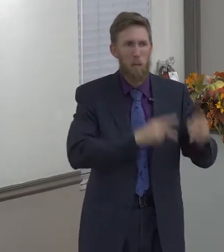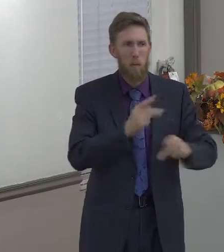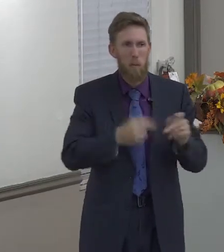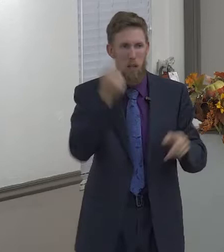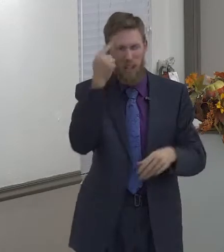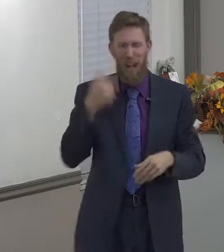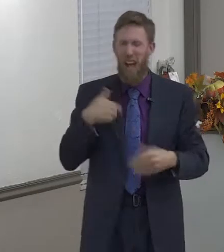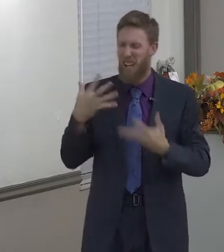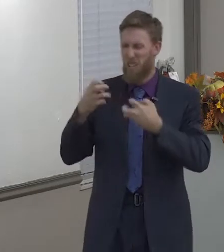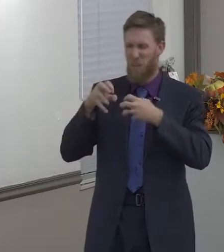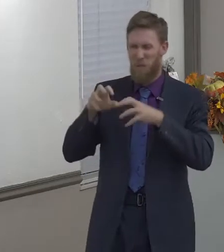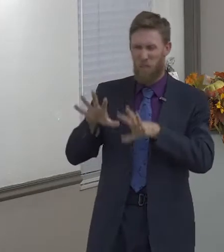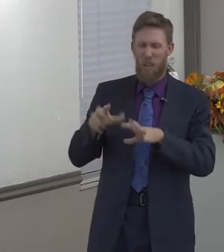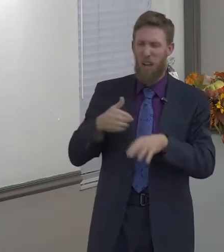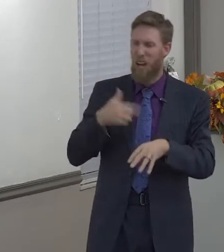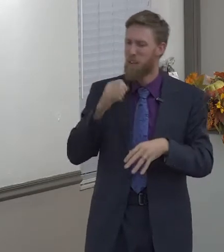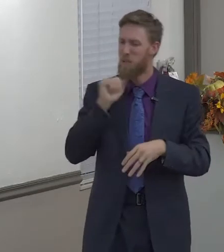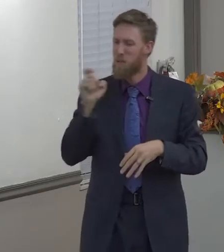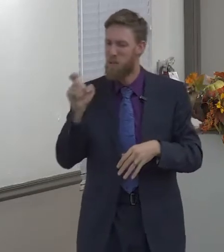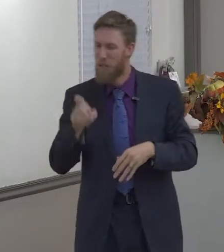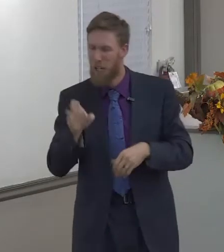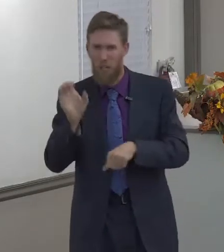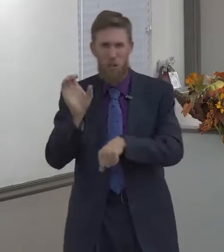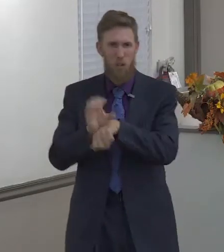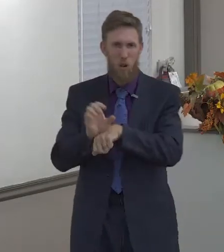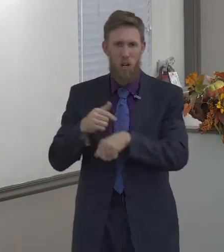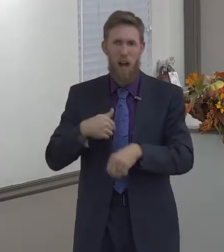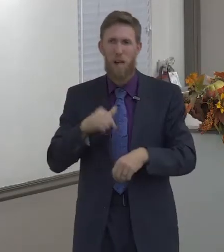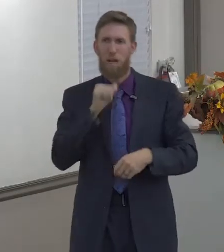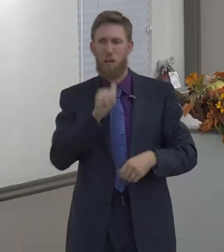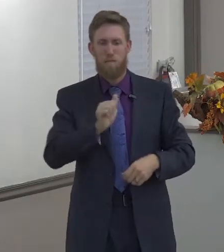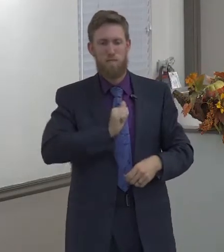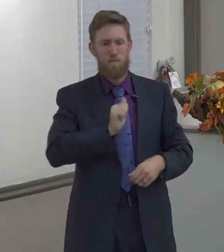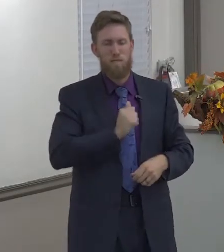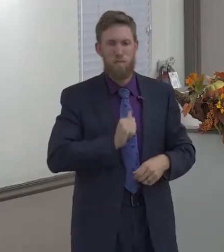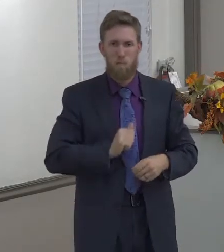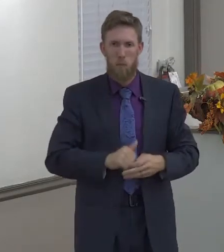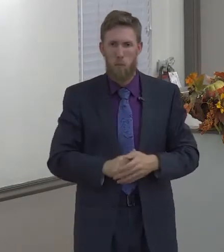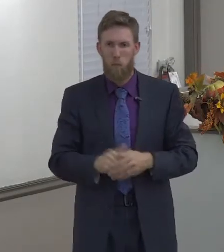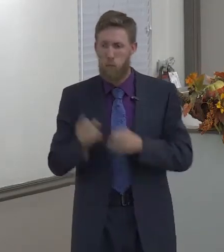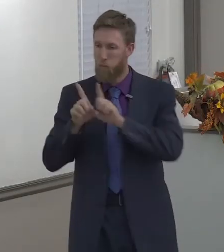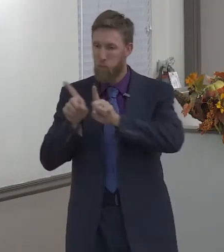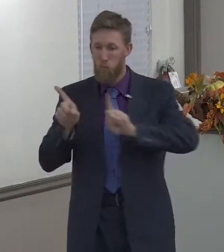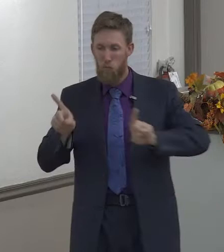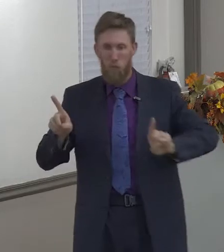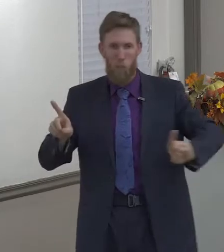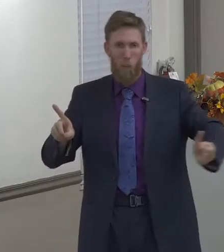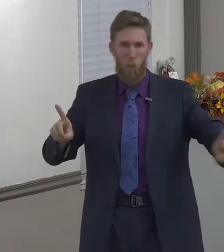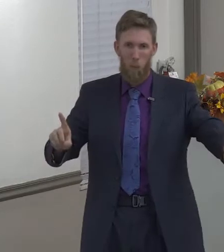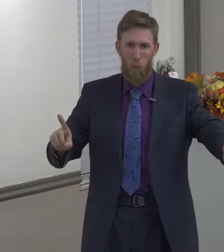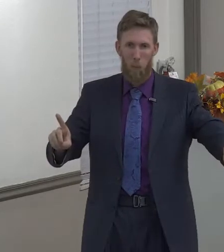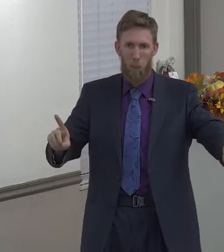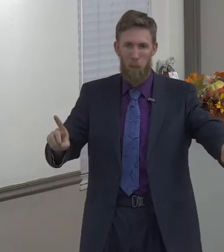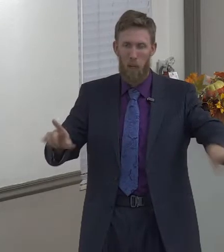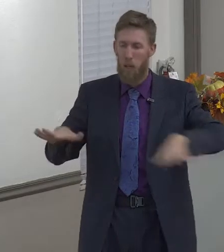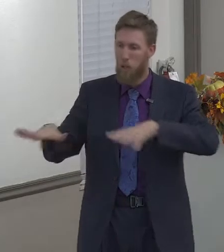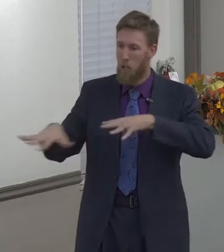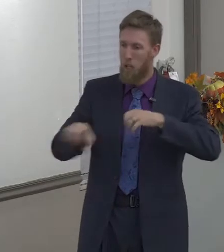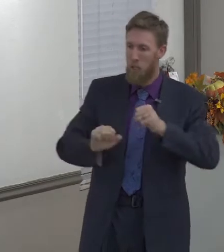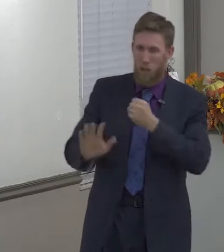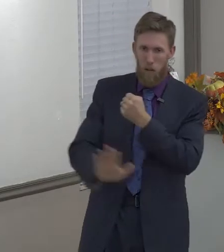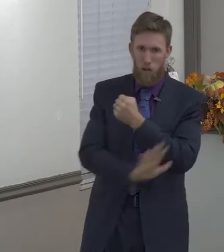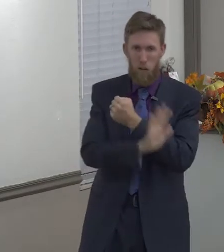the safety of the herd, from the protection of the shepherd, and they become prey and become